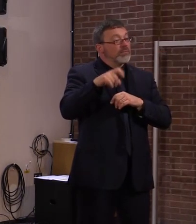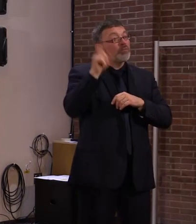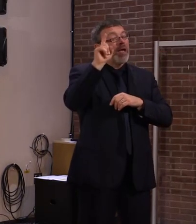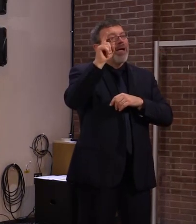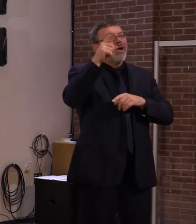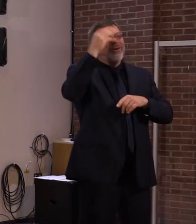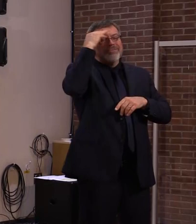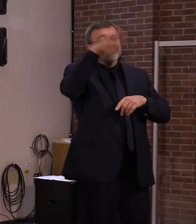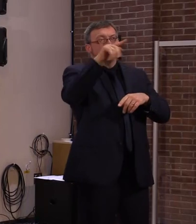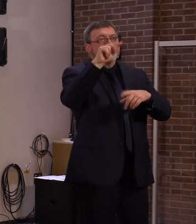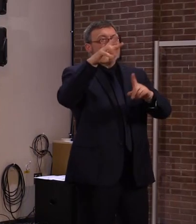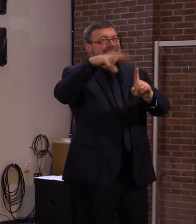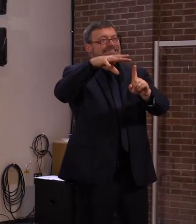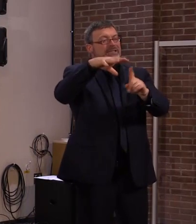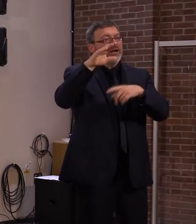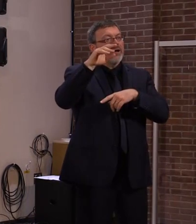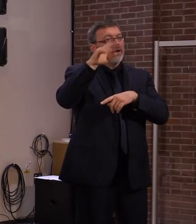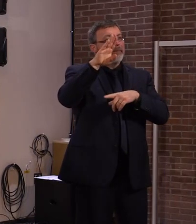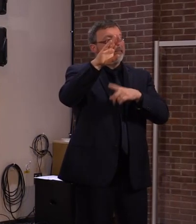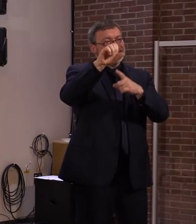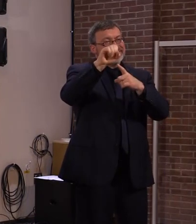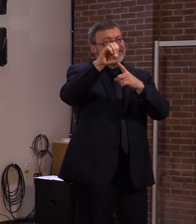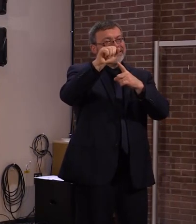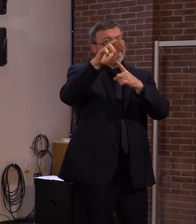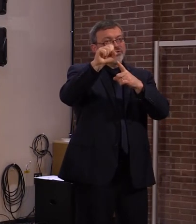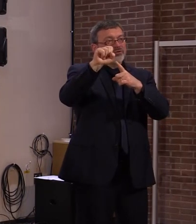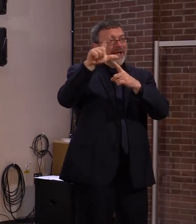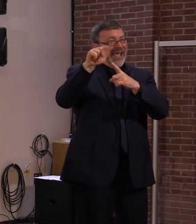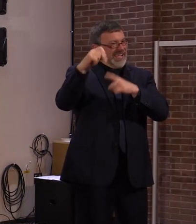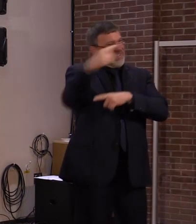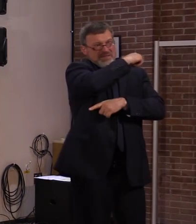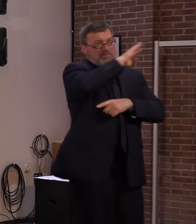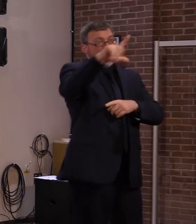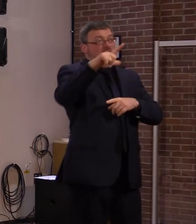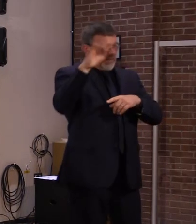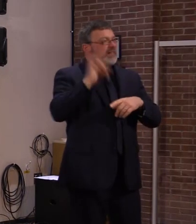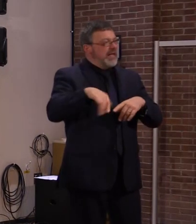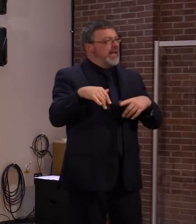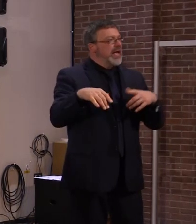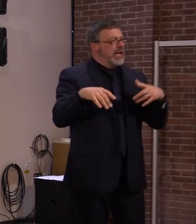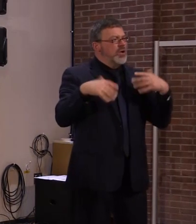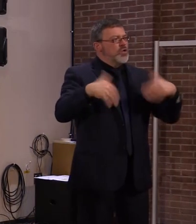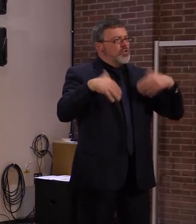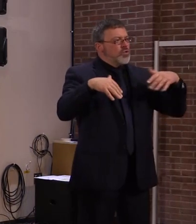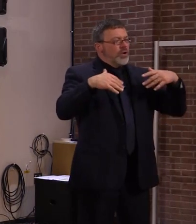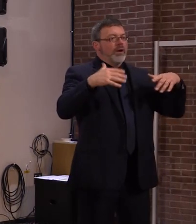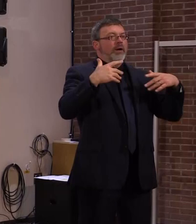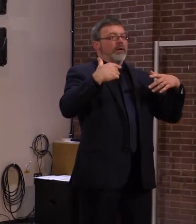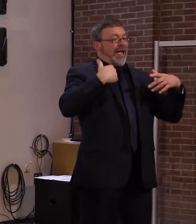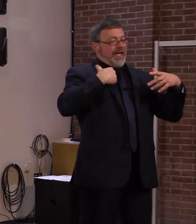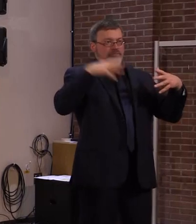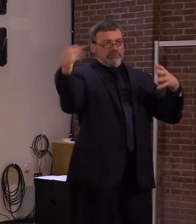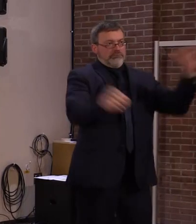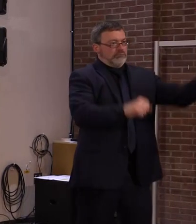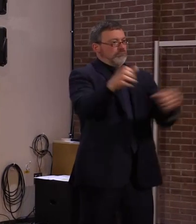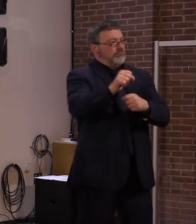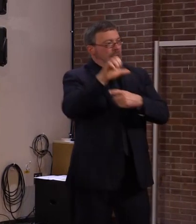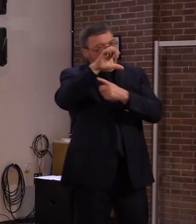sure that people have wraparound services there, have case management services. We've worked in collaboration with the